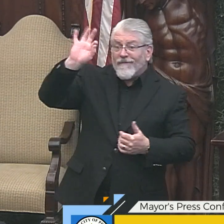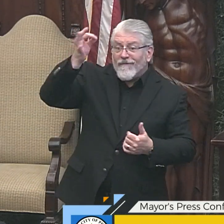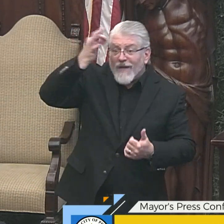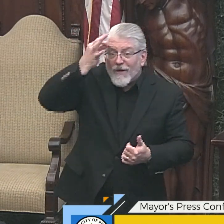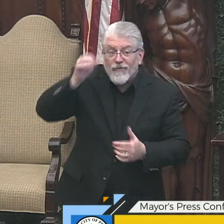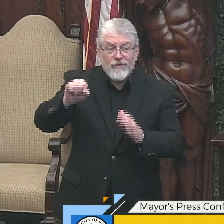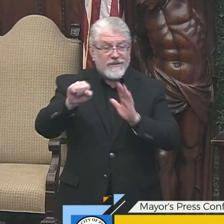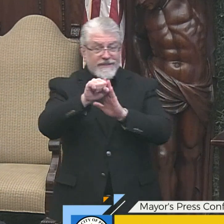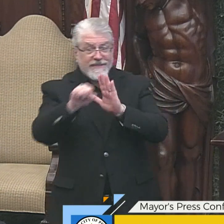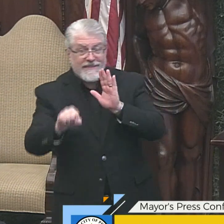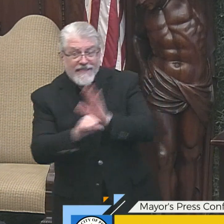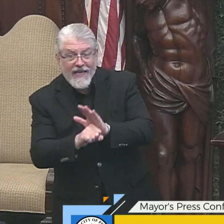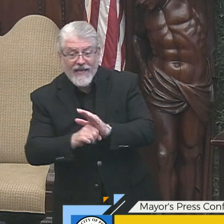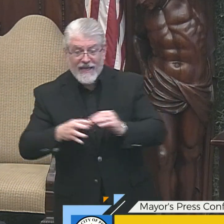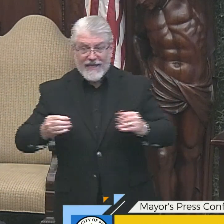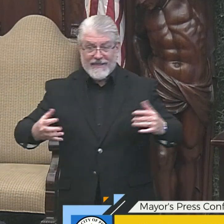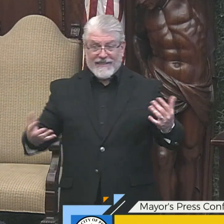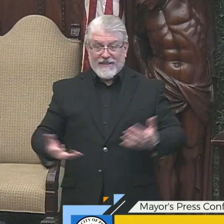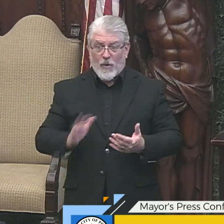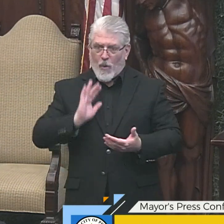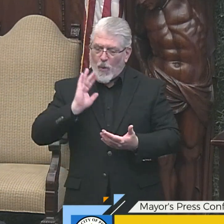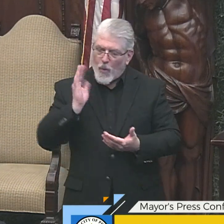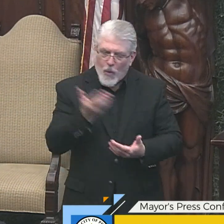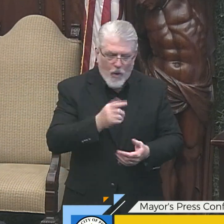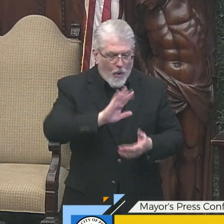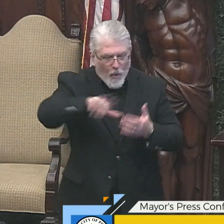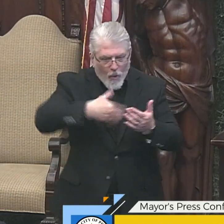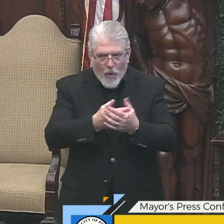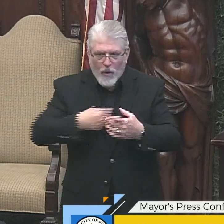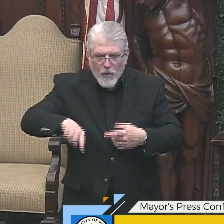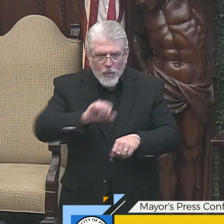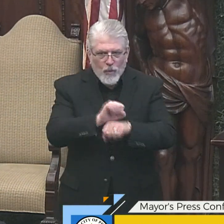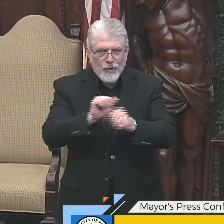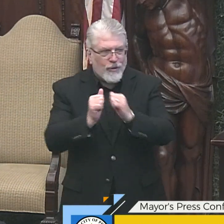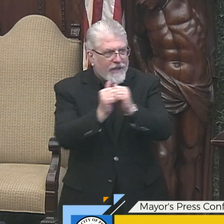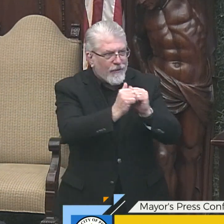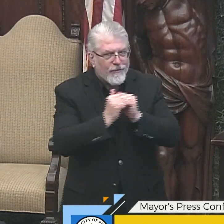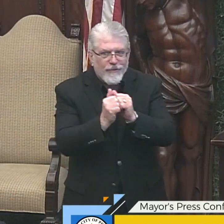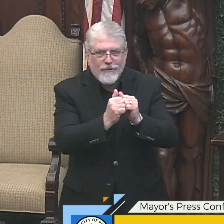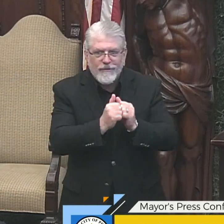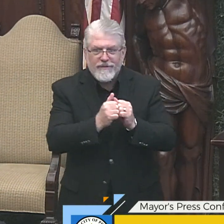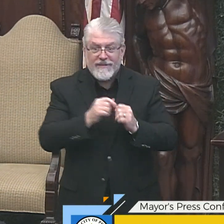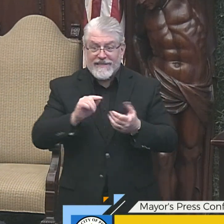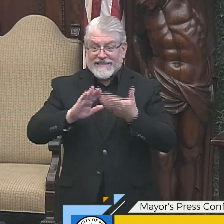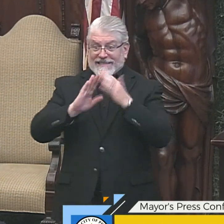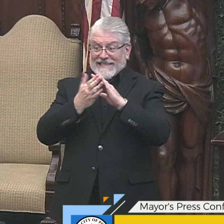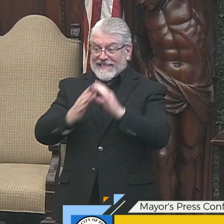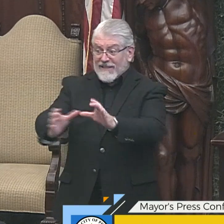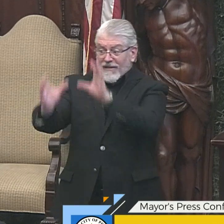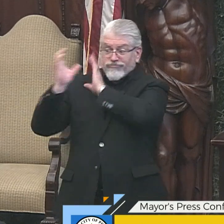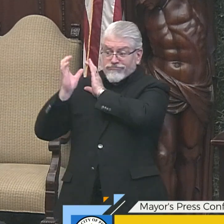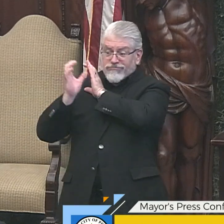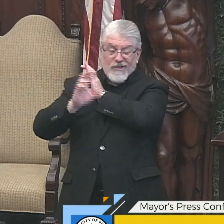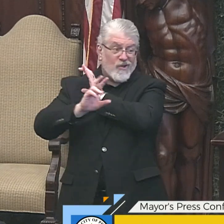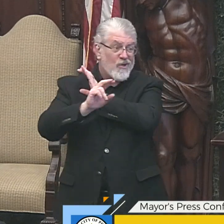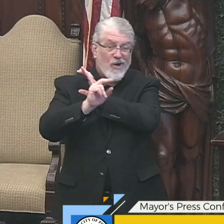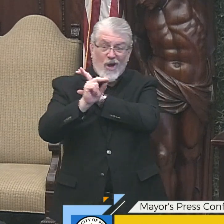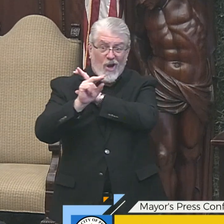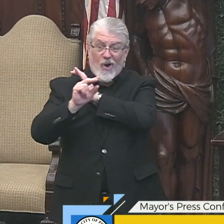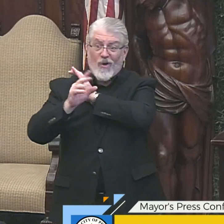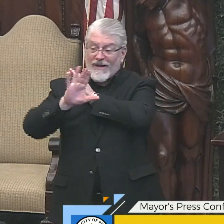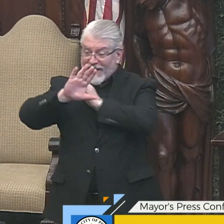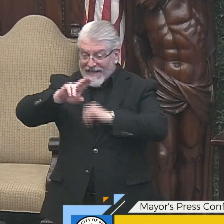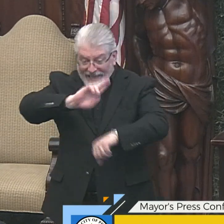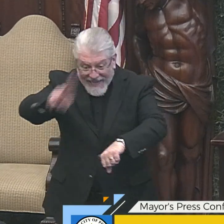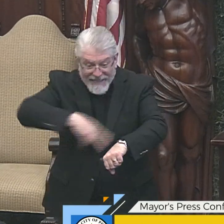also. But we cannot toe this entire burden on the city. This is a national issue, and we're expecting our